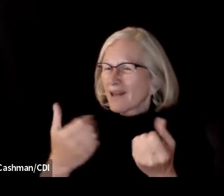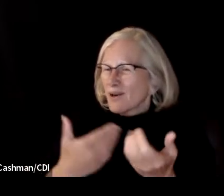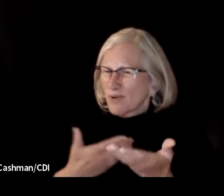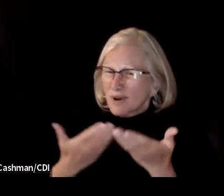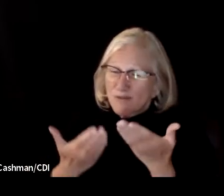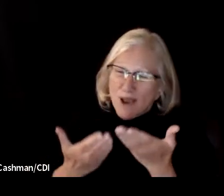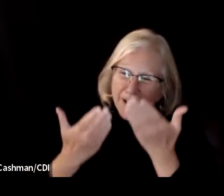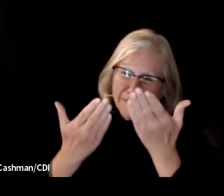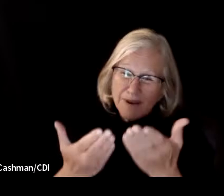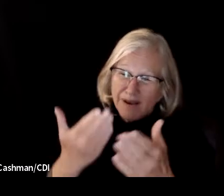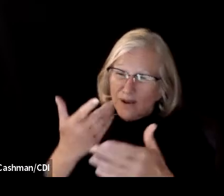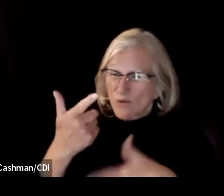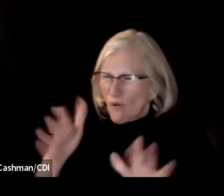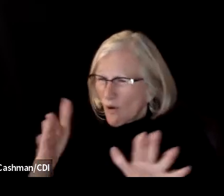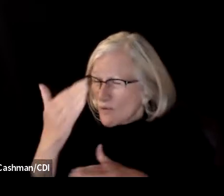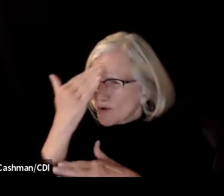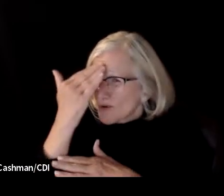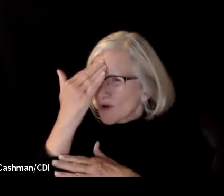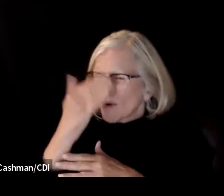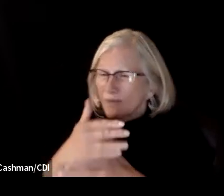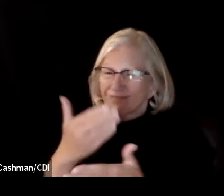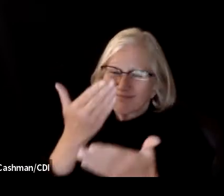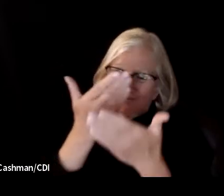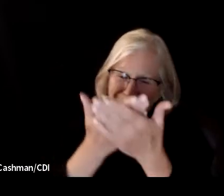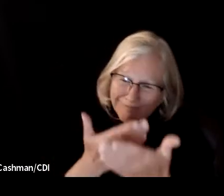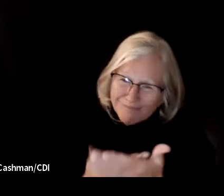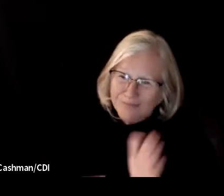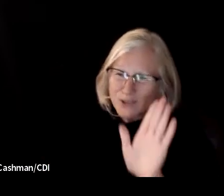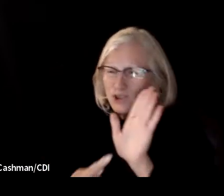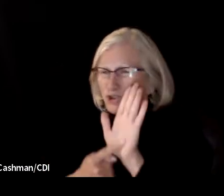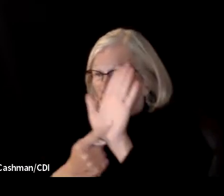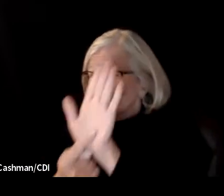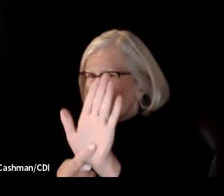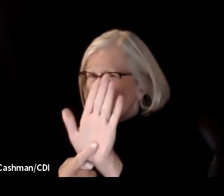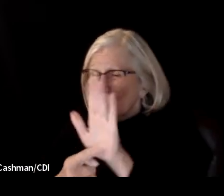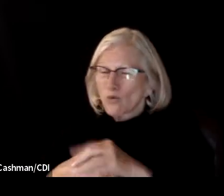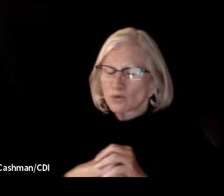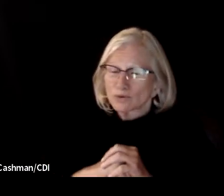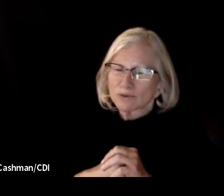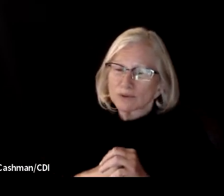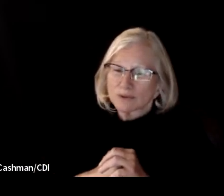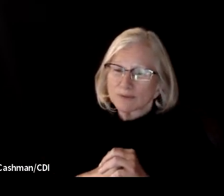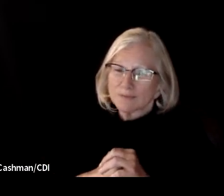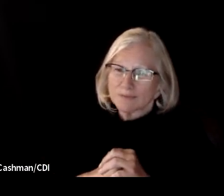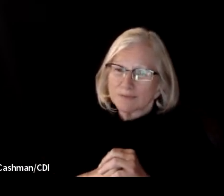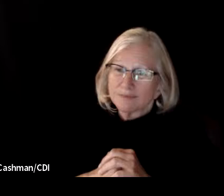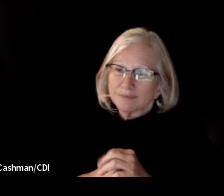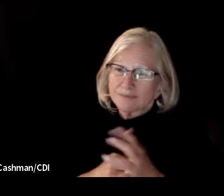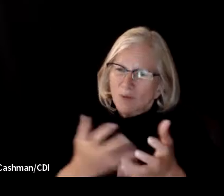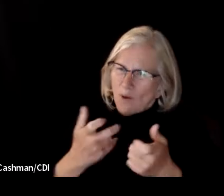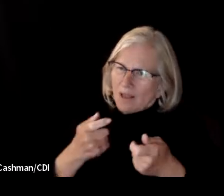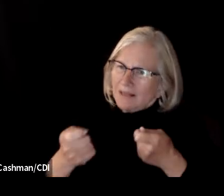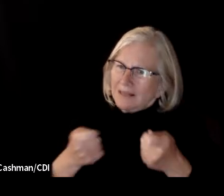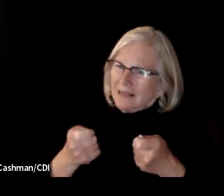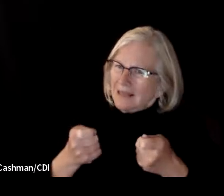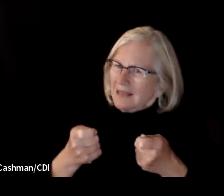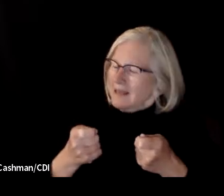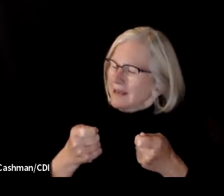what the evidence tells us about the best ways to mitigate spread of disease or to